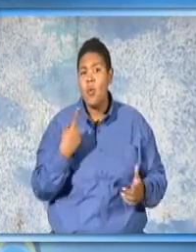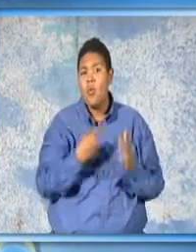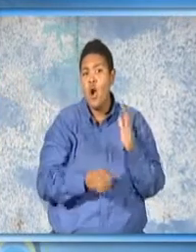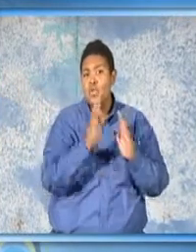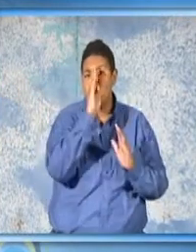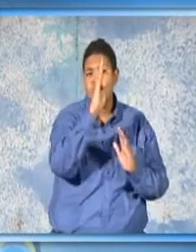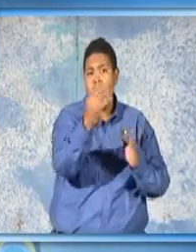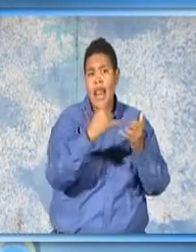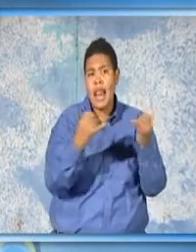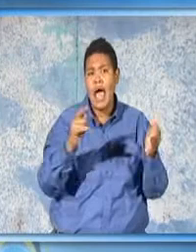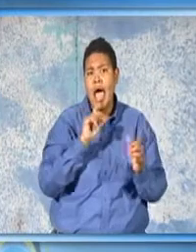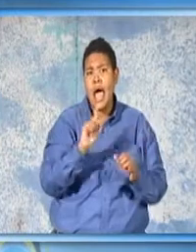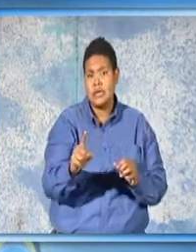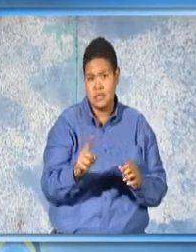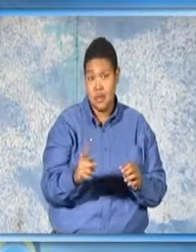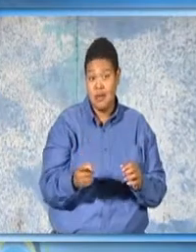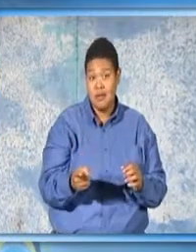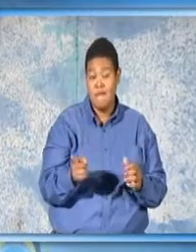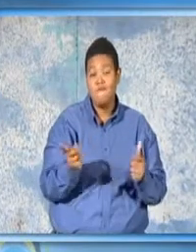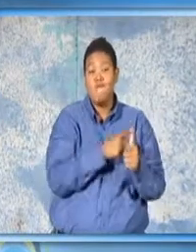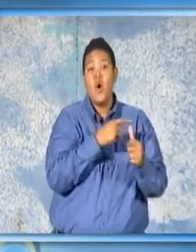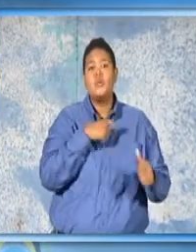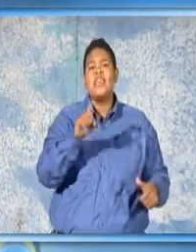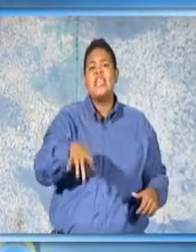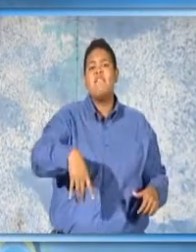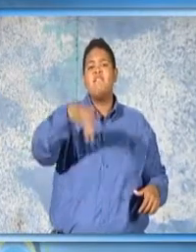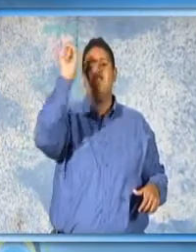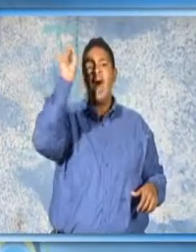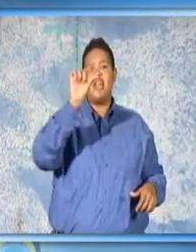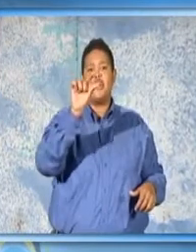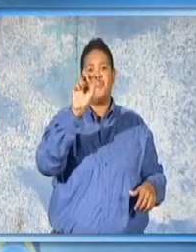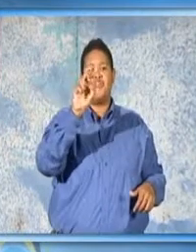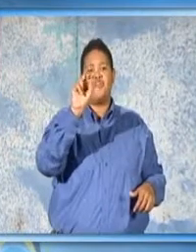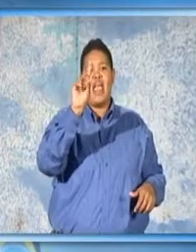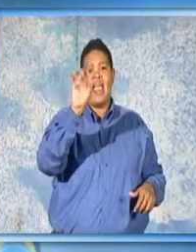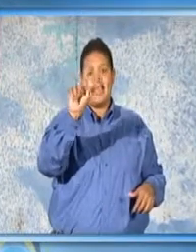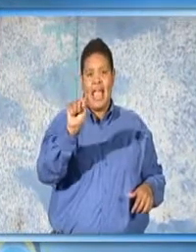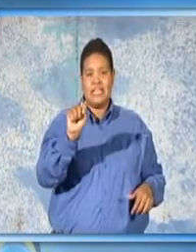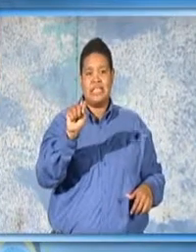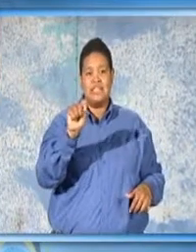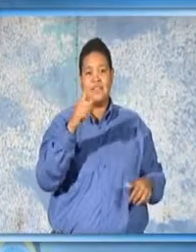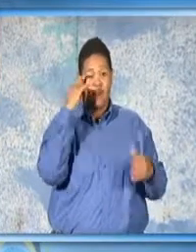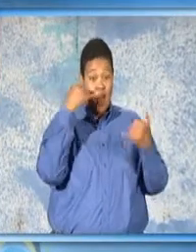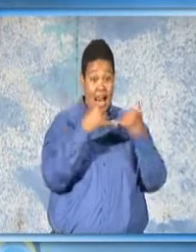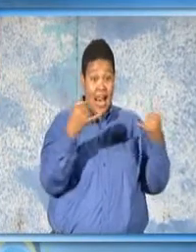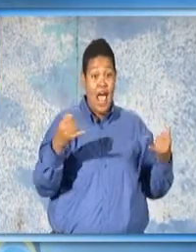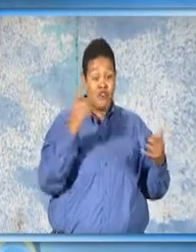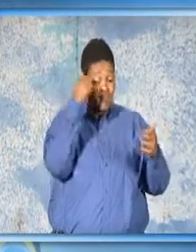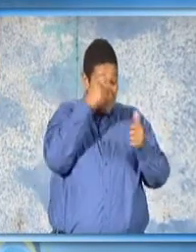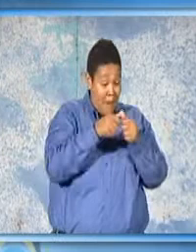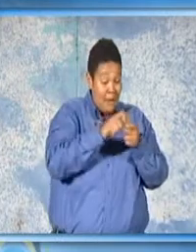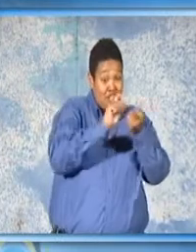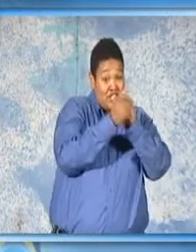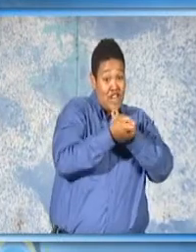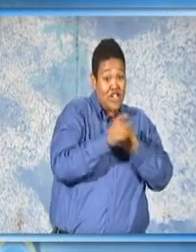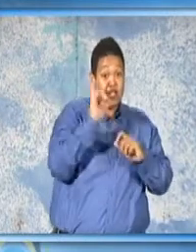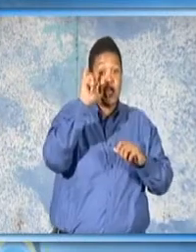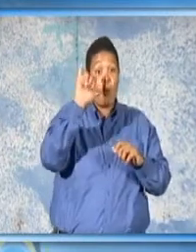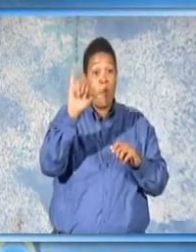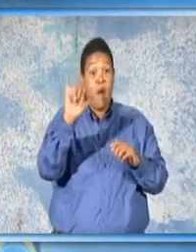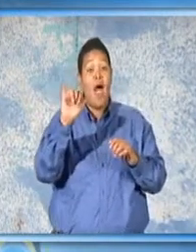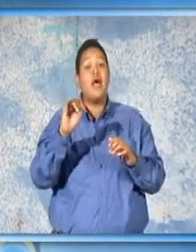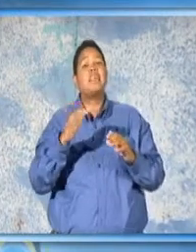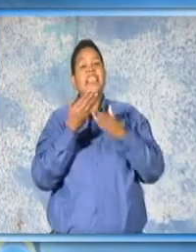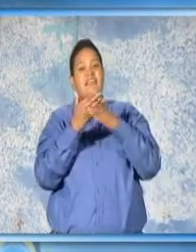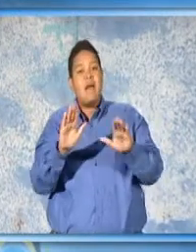is? First, we need to find the gradient of the line. Remember, it's the change in y divided by the change in